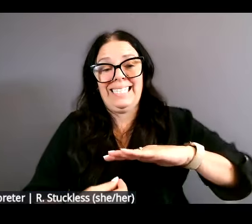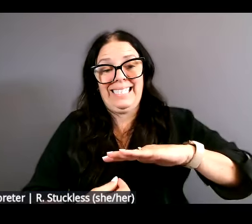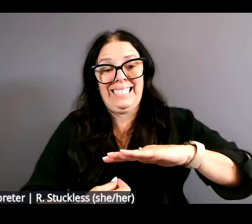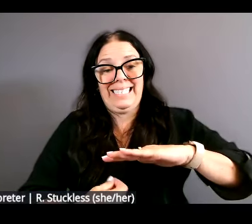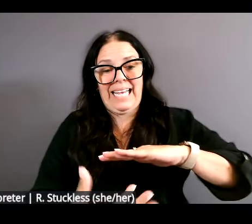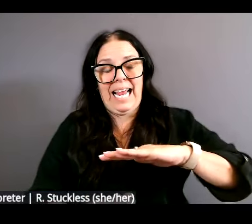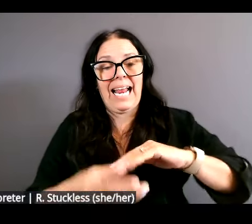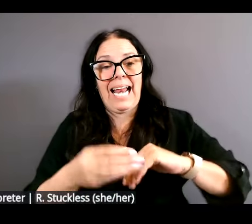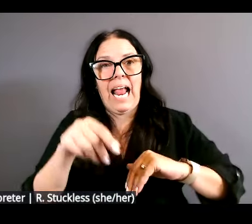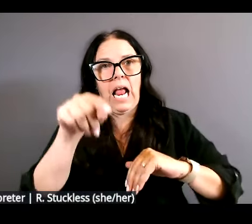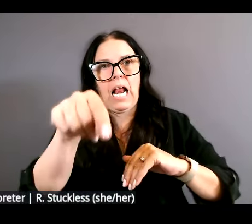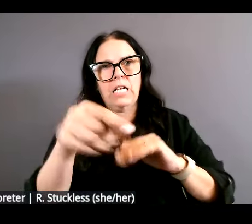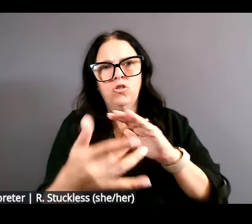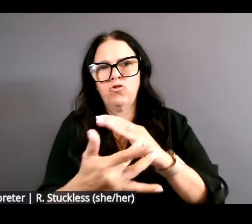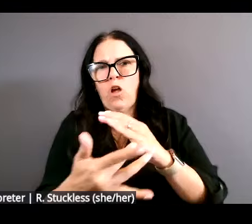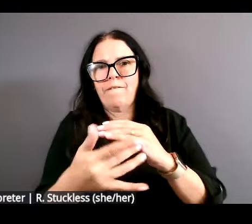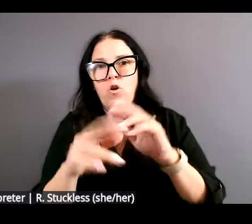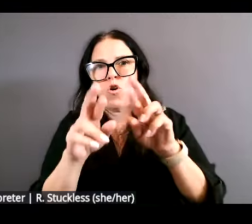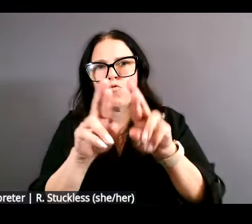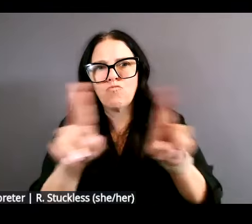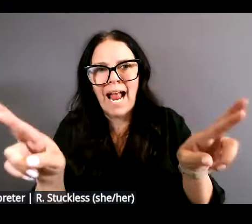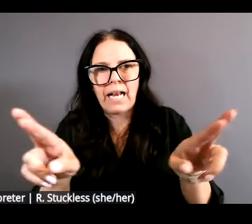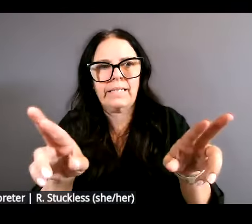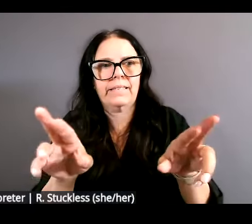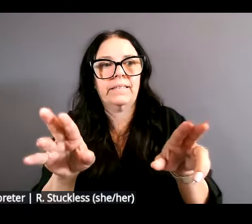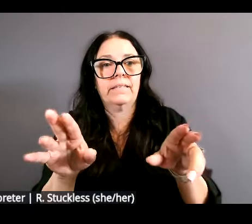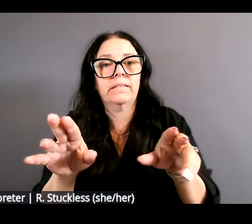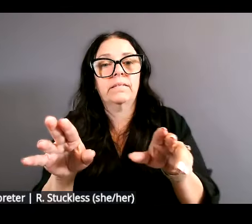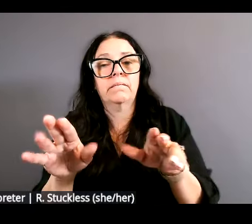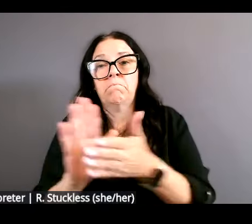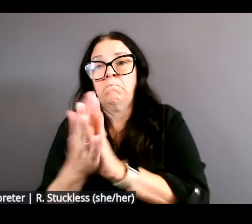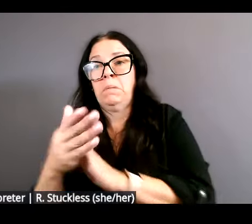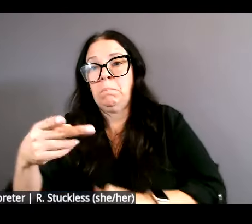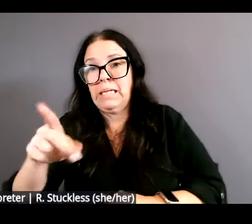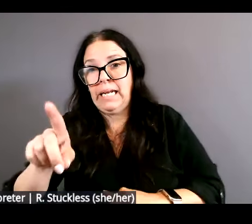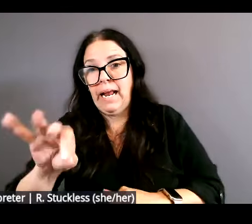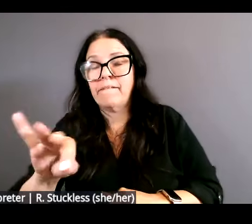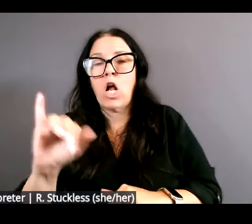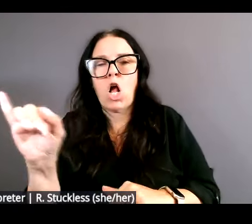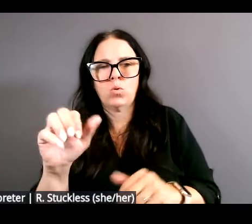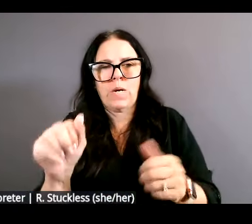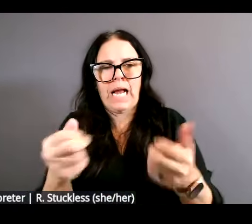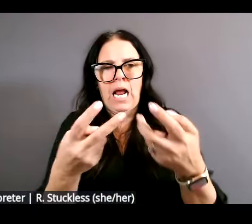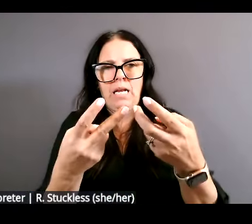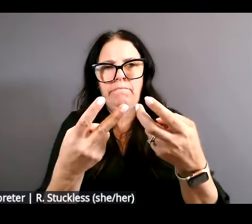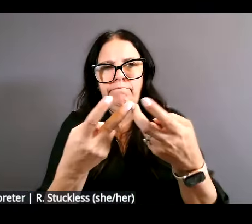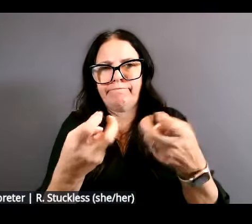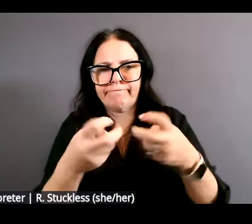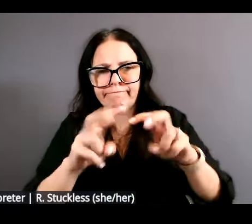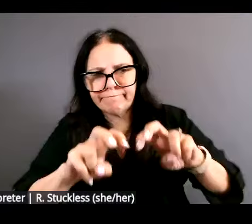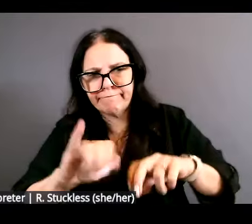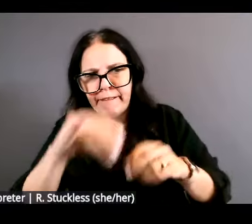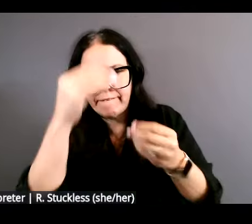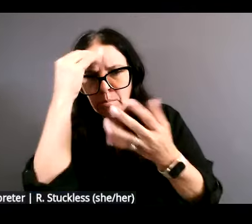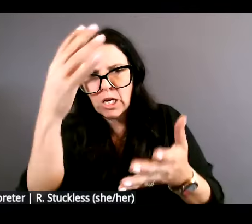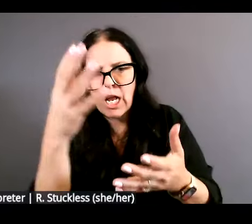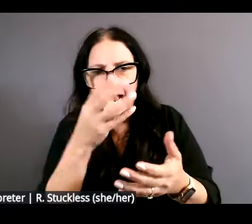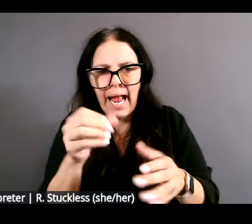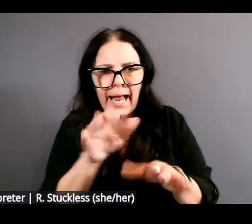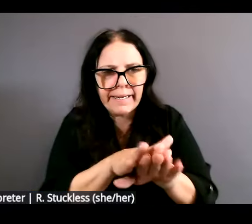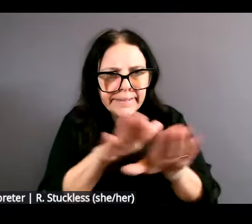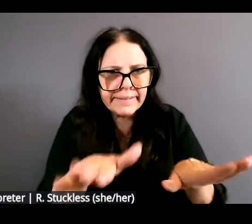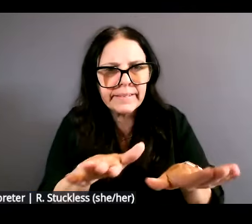as well as create a PDF and possibly even provide some deduping on an automated basis that